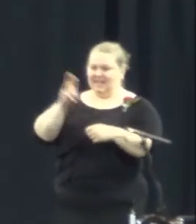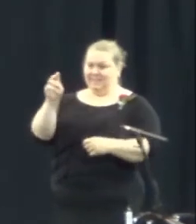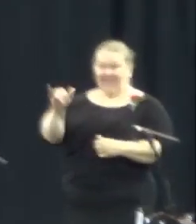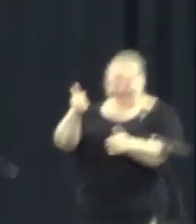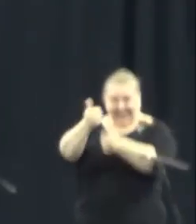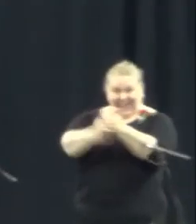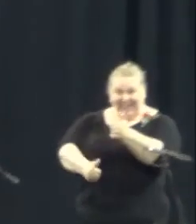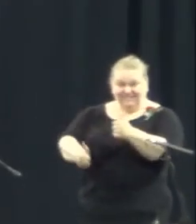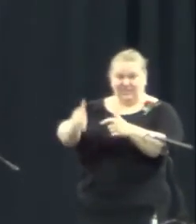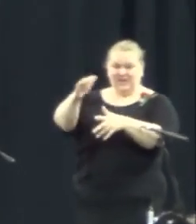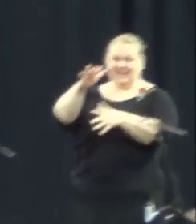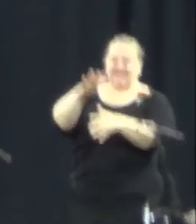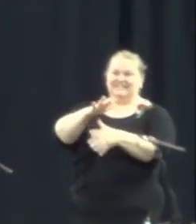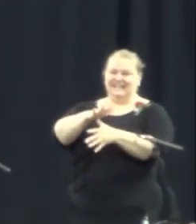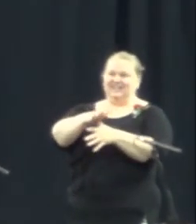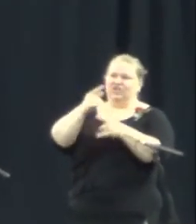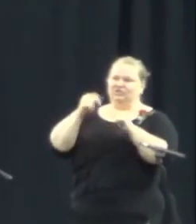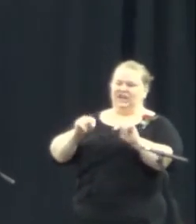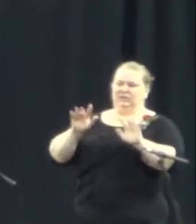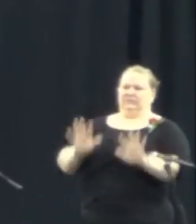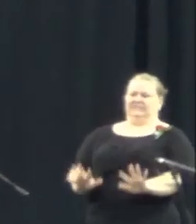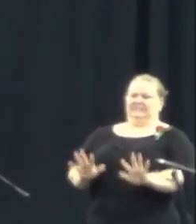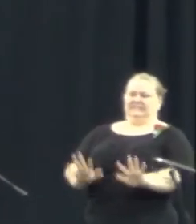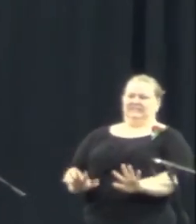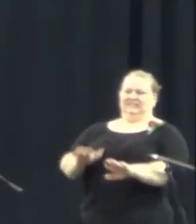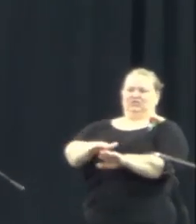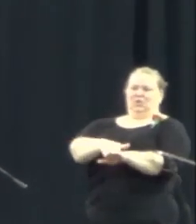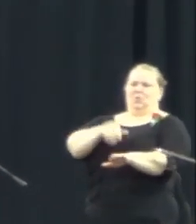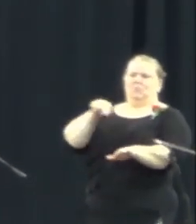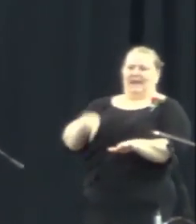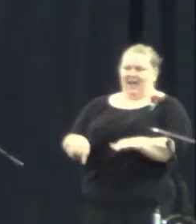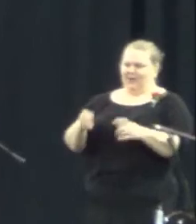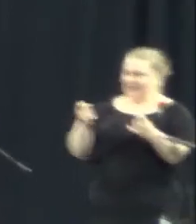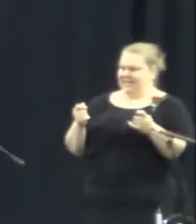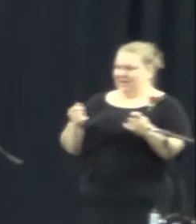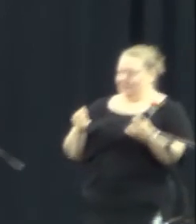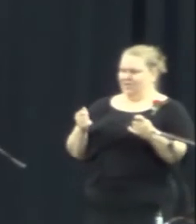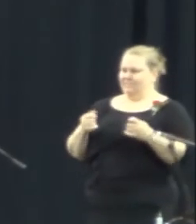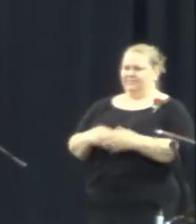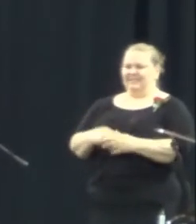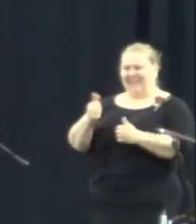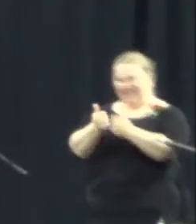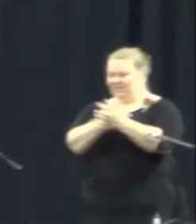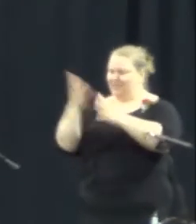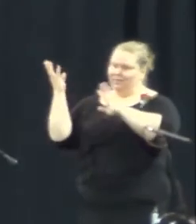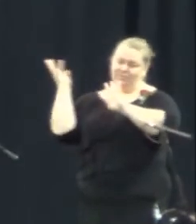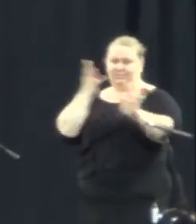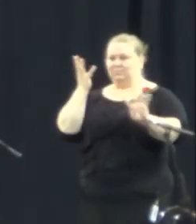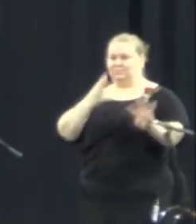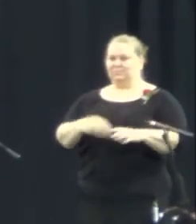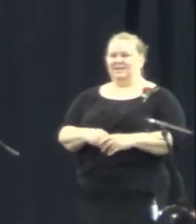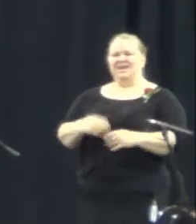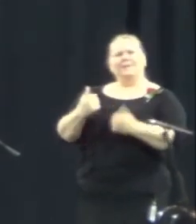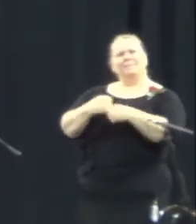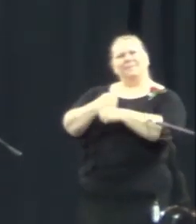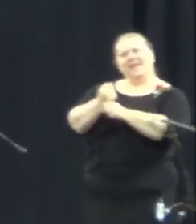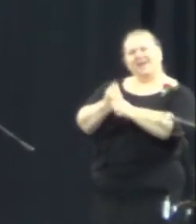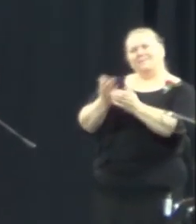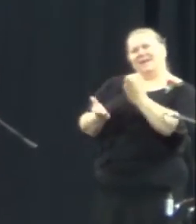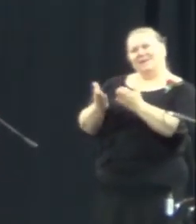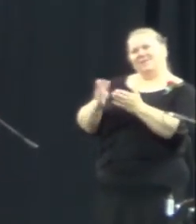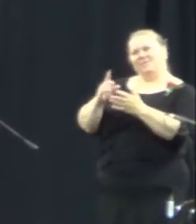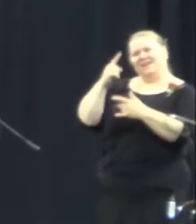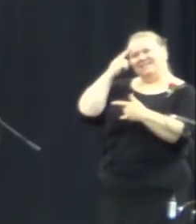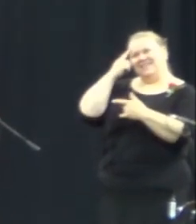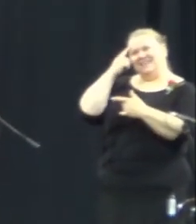senior tried to put on the brakes a little to see everything as it went by. Maybe we were rethinking the rush to grow up